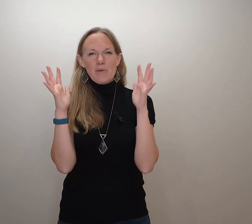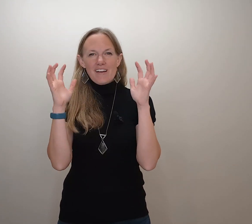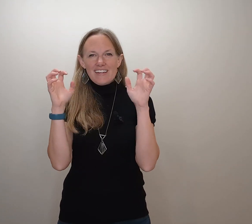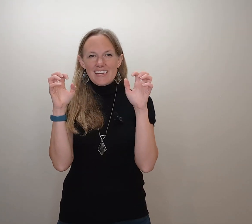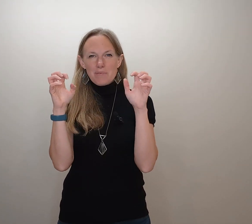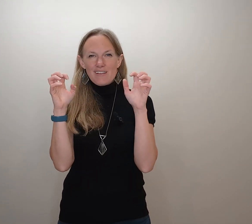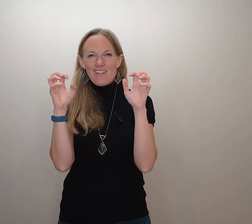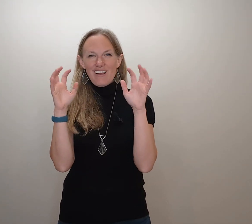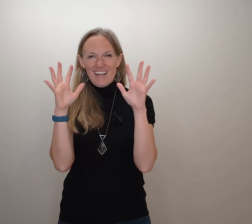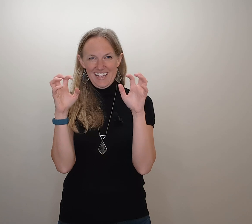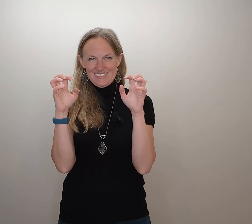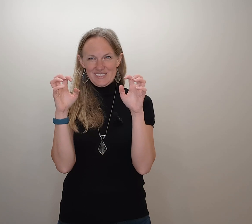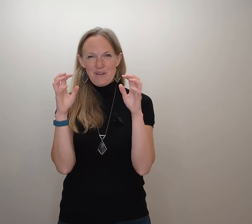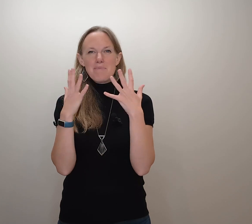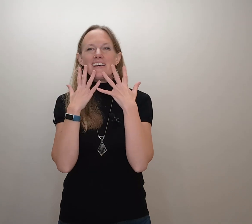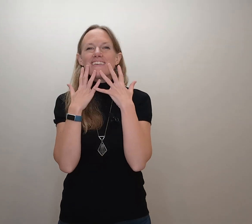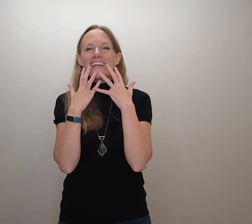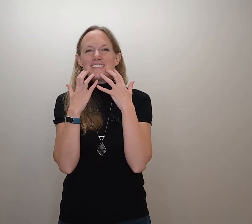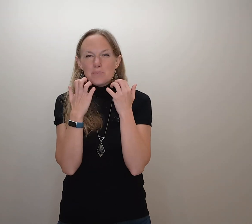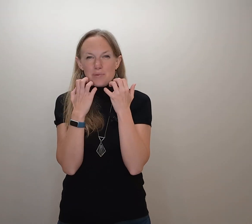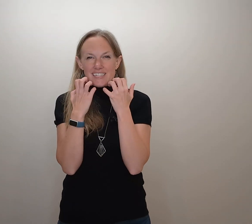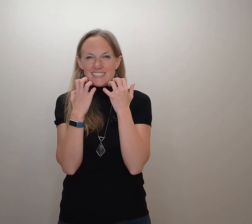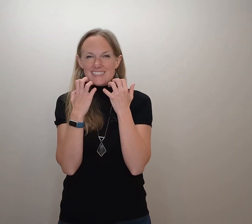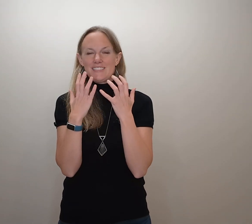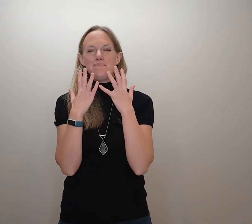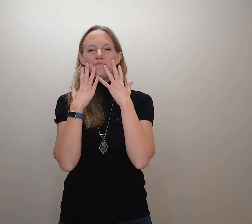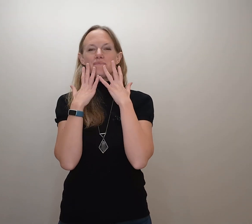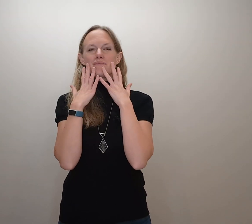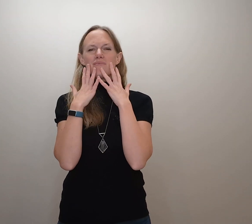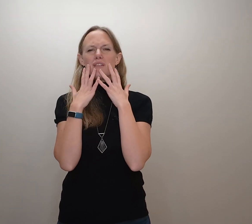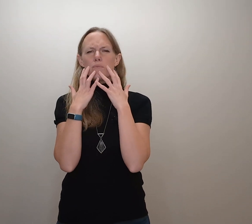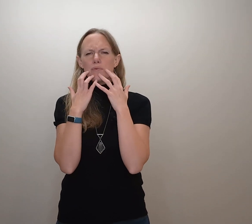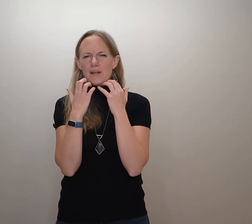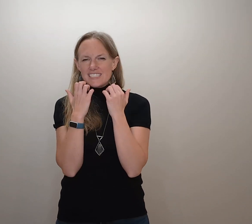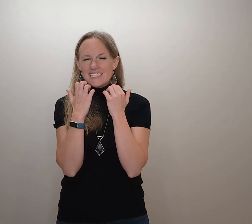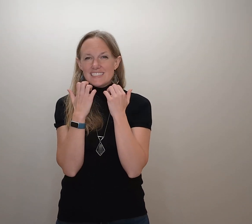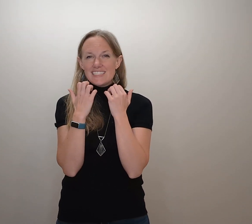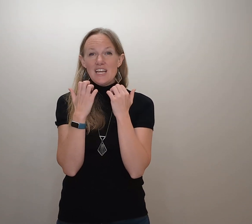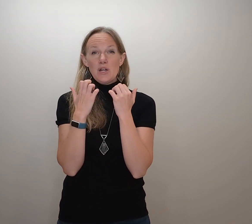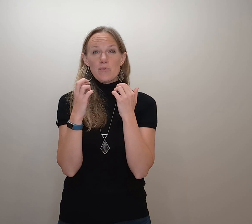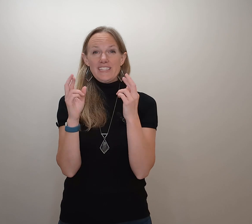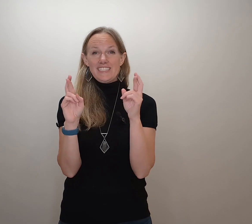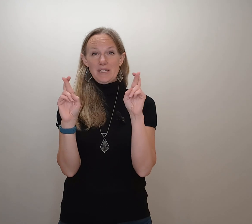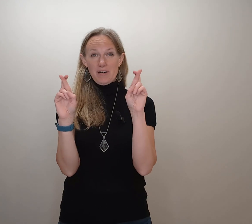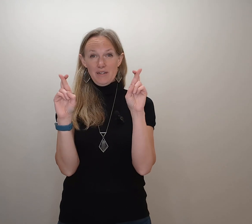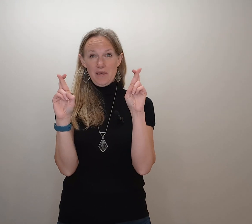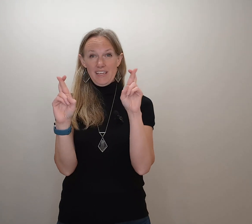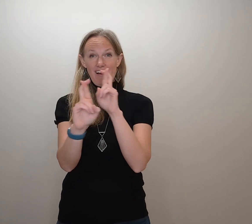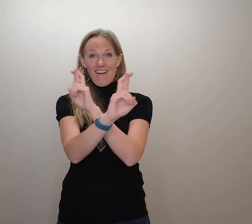we are going to end up with claw hands quite a bit. Okay, so precious. Precious, Redeemer, making